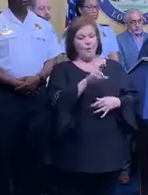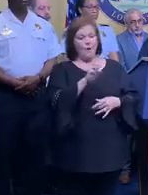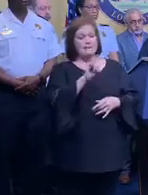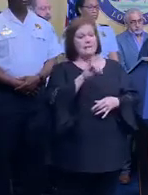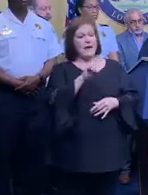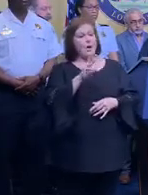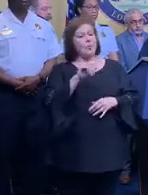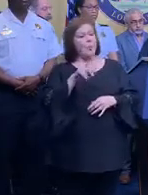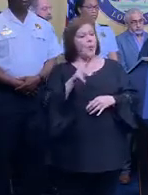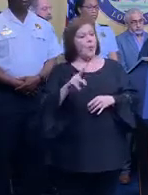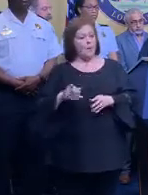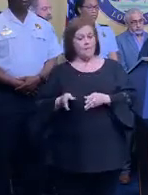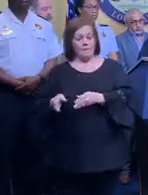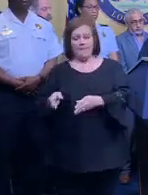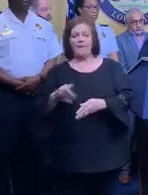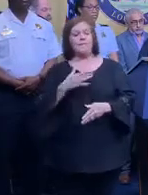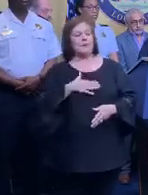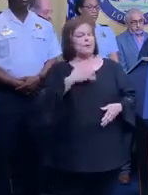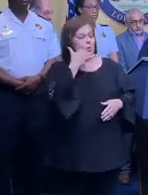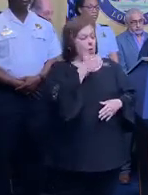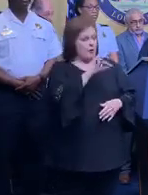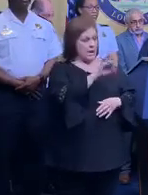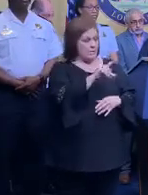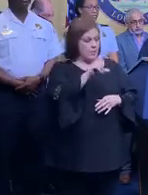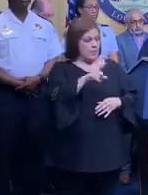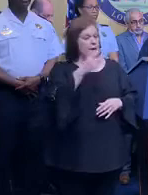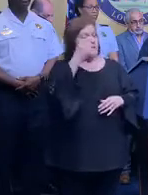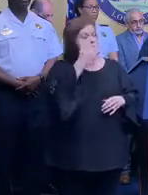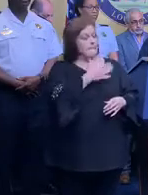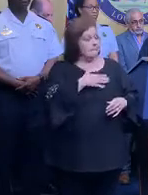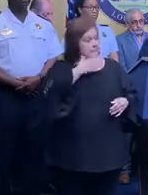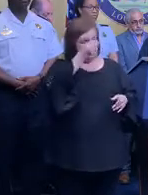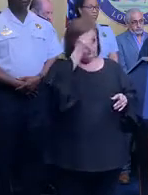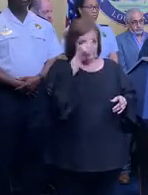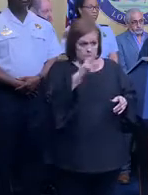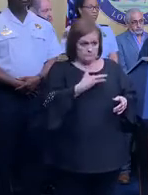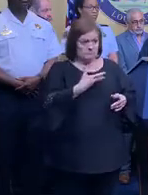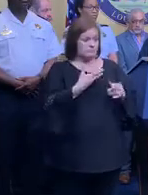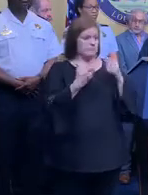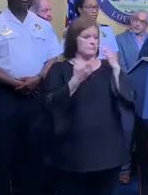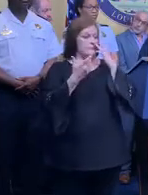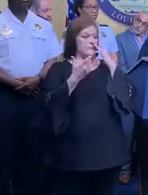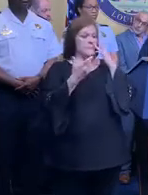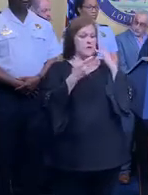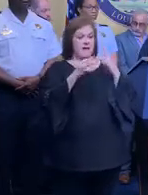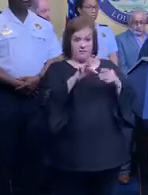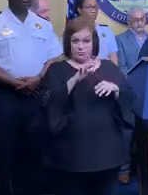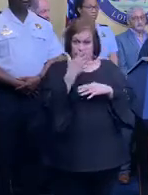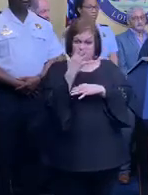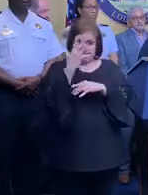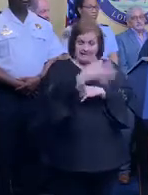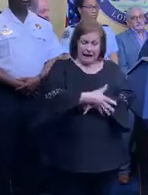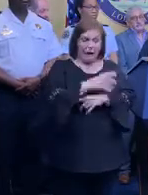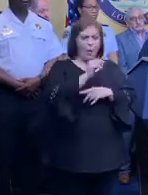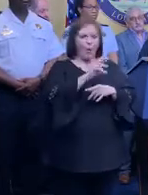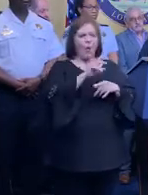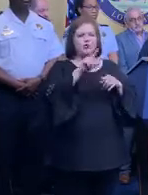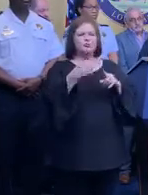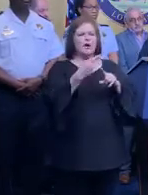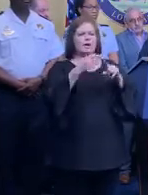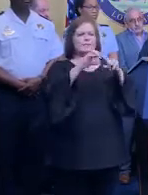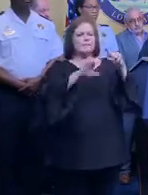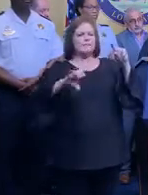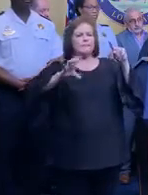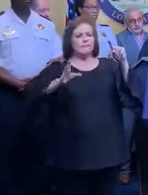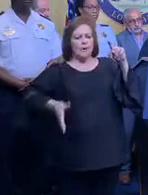please call 911. We ask that you be specific, whether it's a completely downed tree or if it's a branch, because we